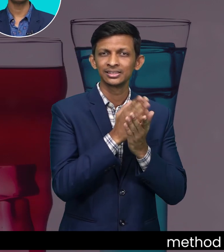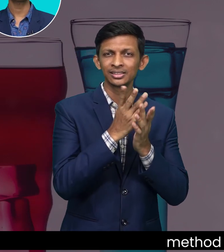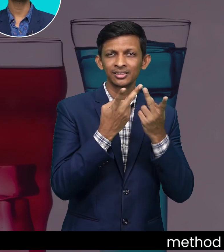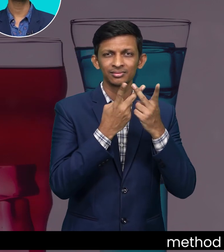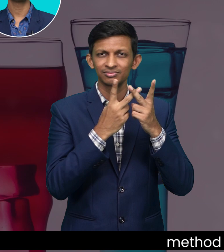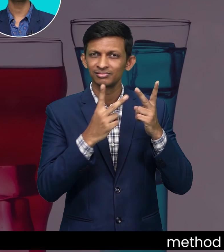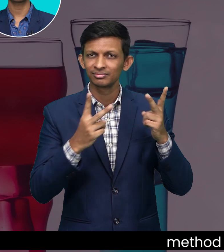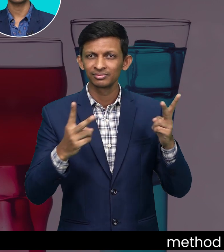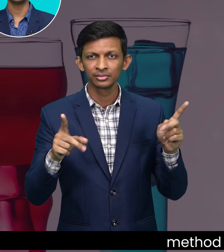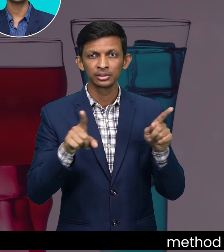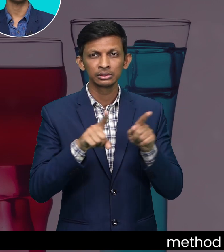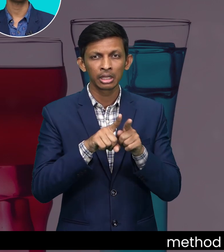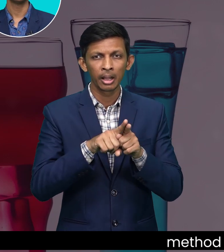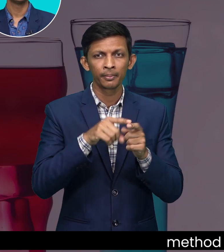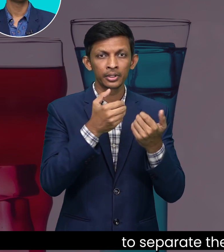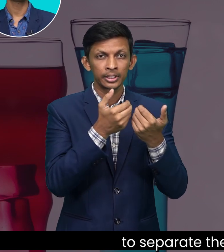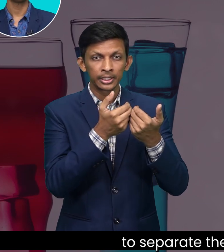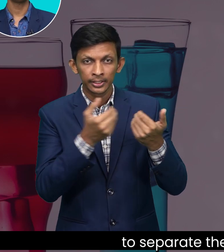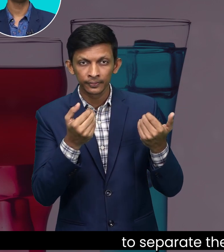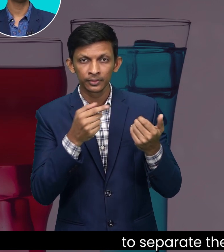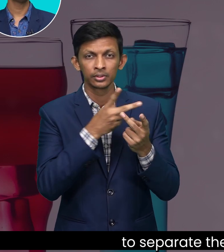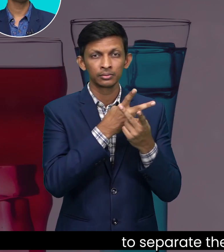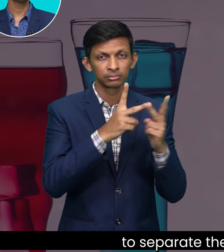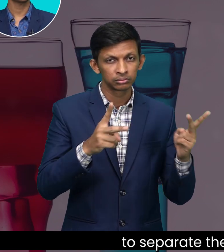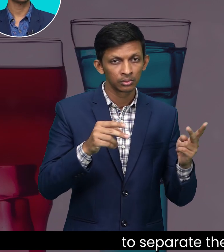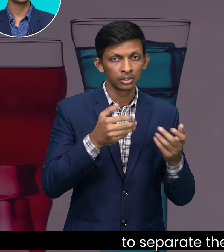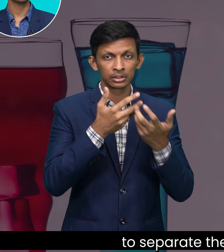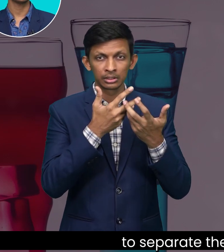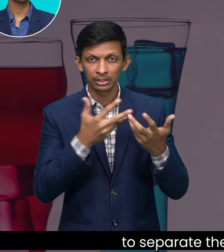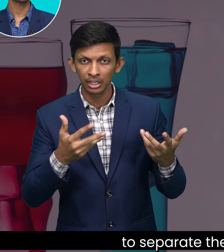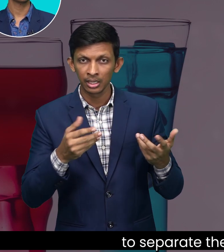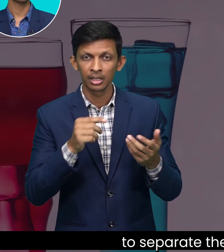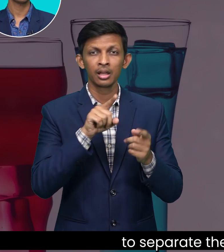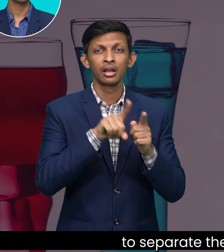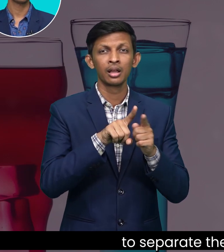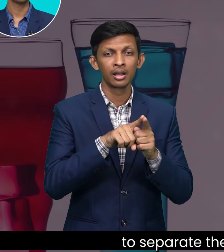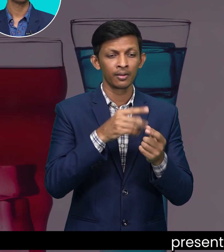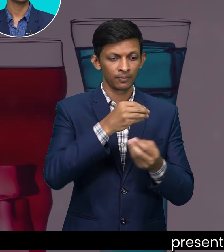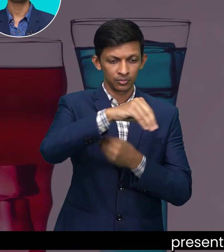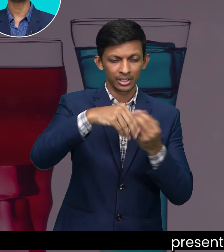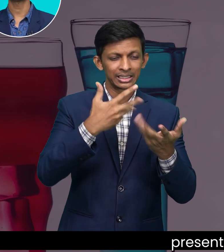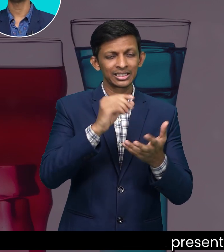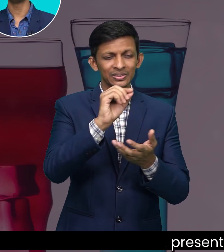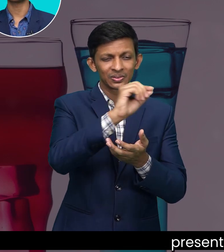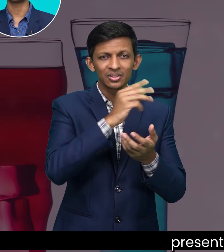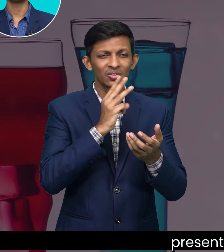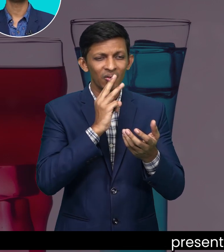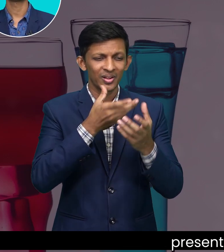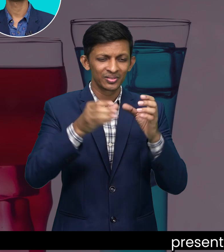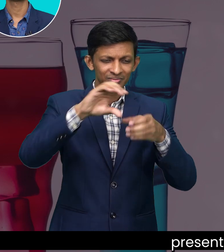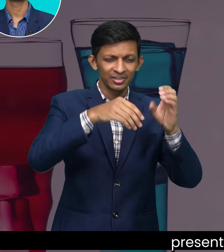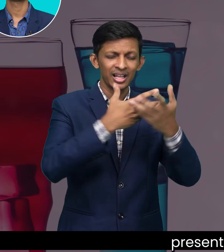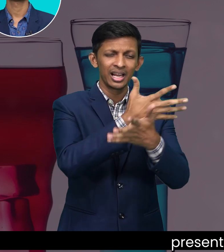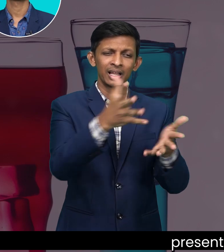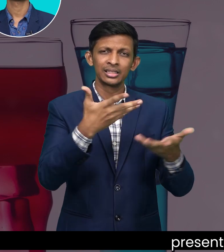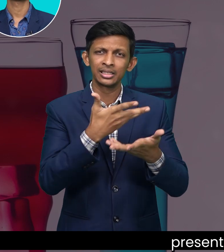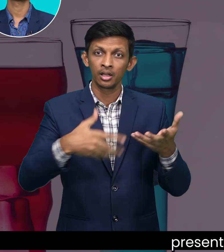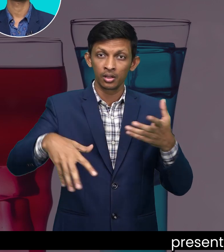Often, one method is not sufficient to separate the different substances present in the mixture.